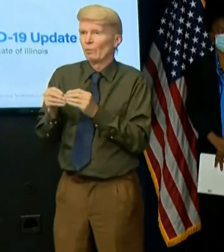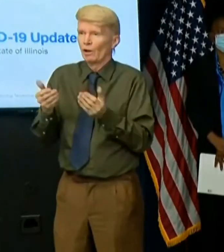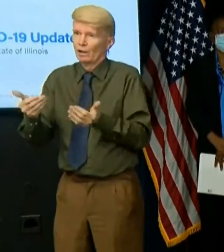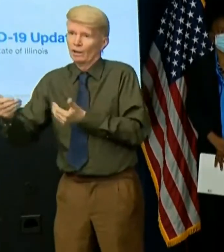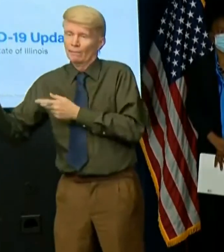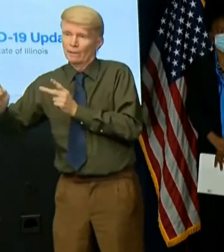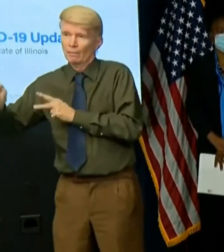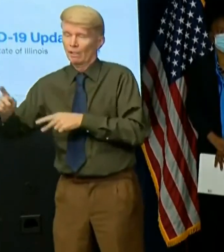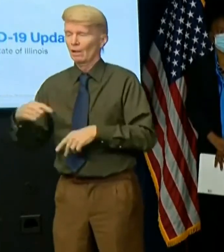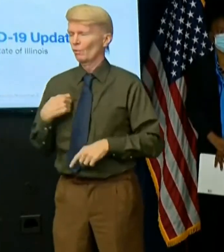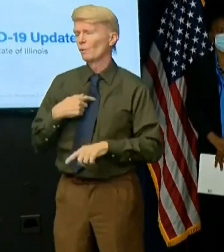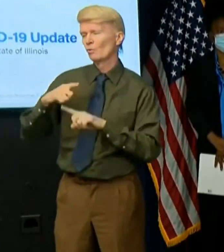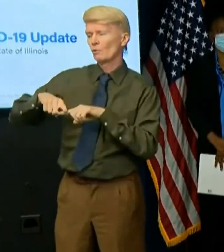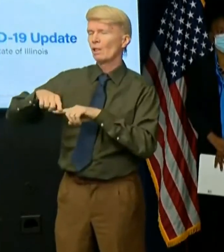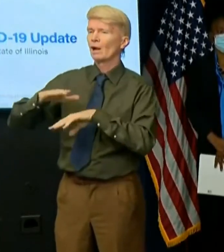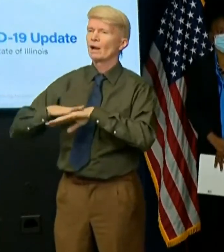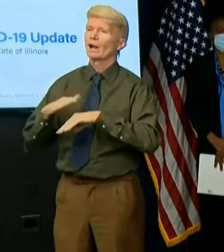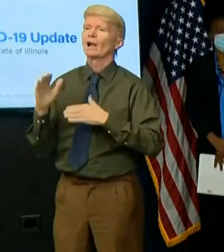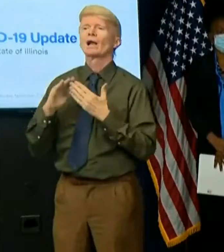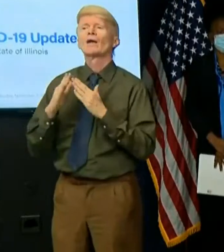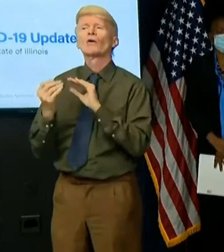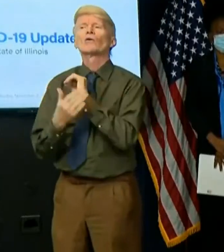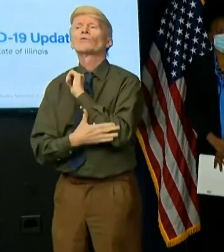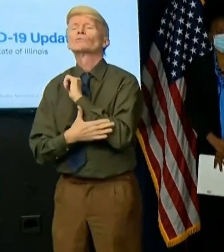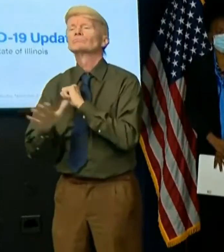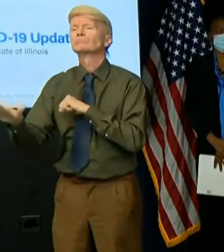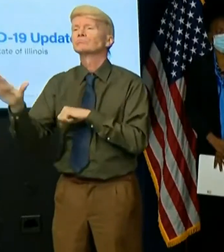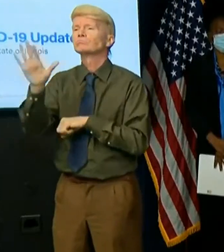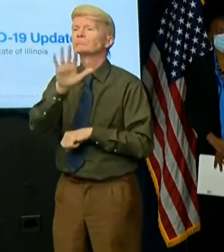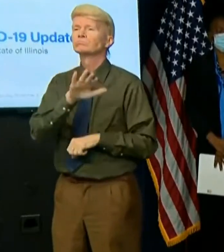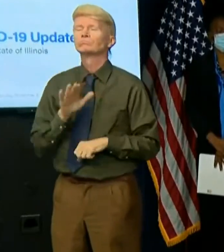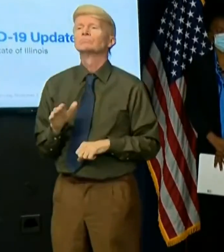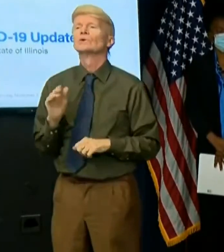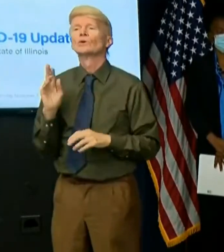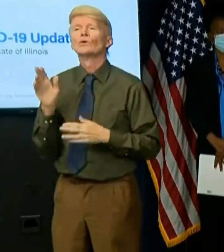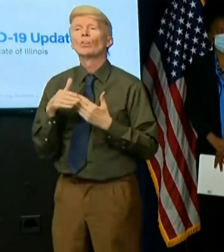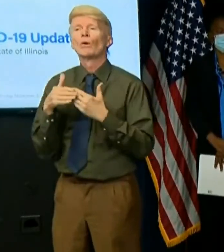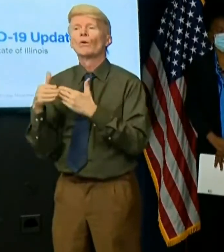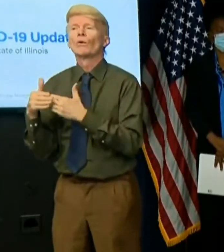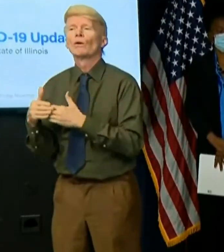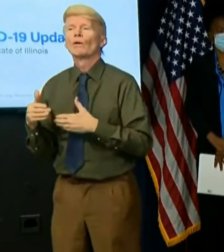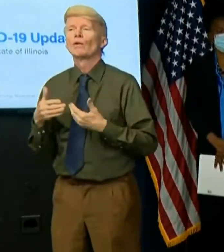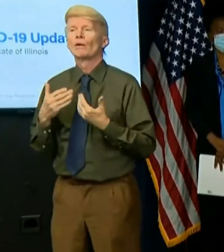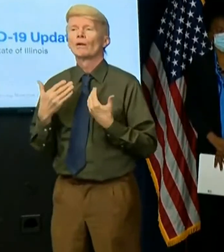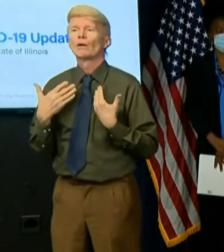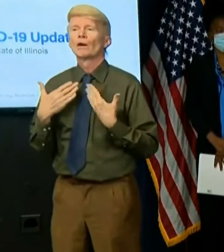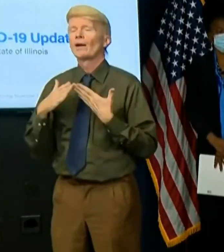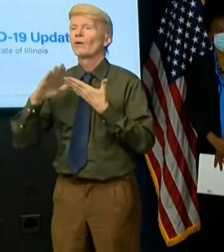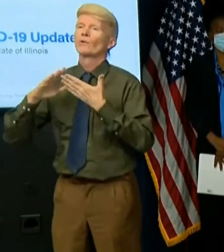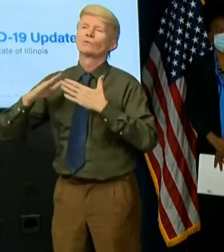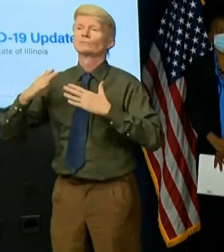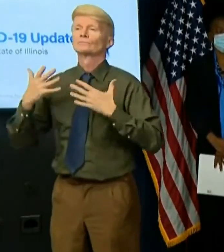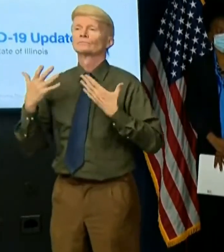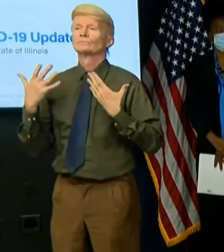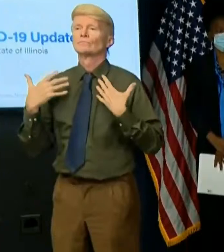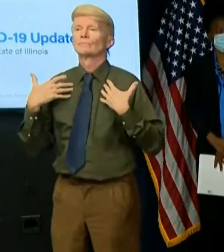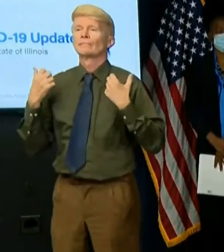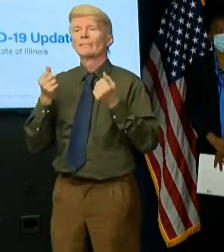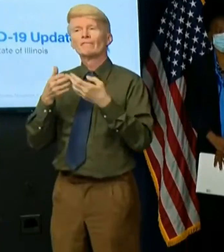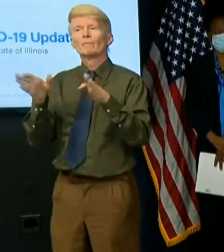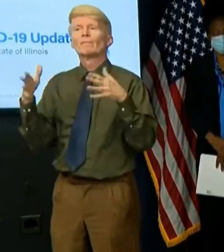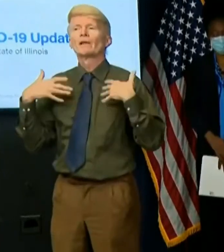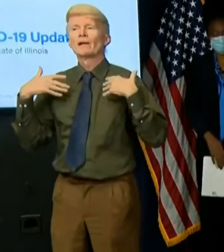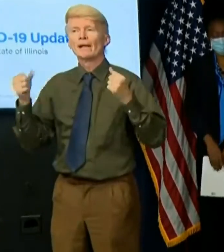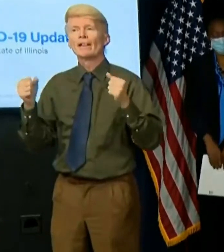we rely upon the county local public health departments to do that. But we're in a decent position now. We